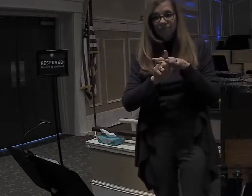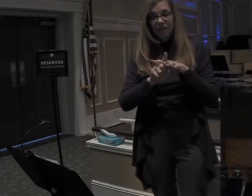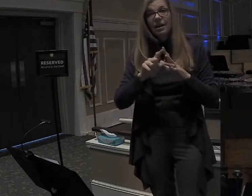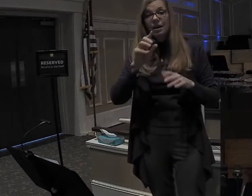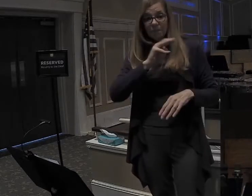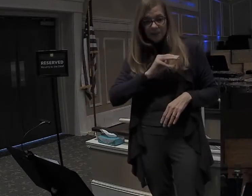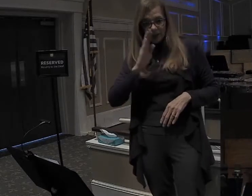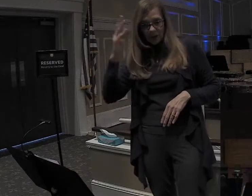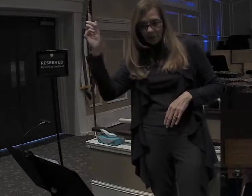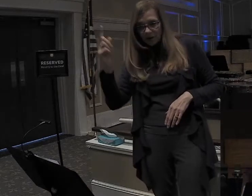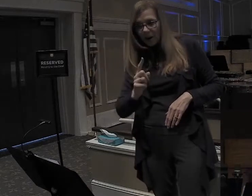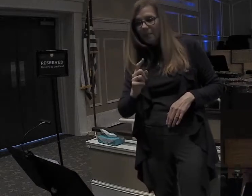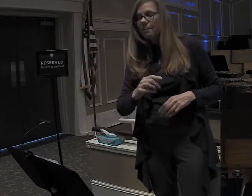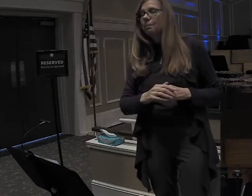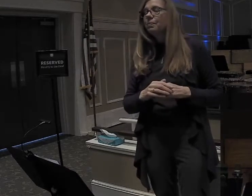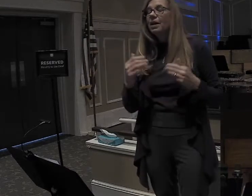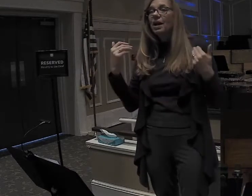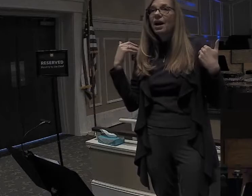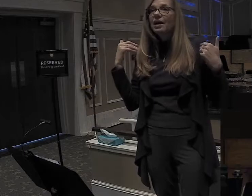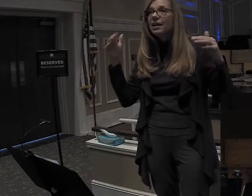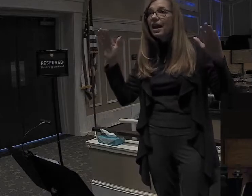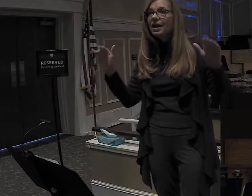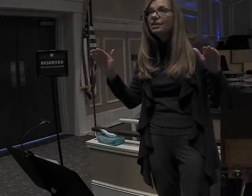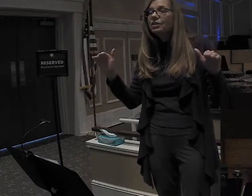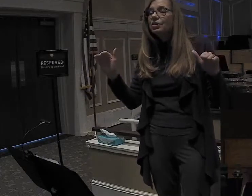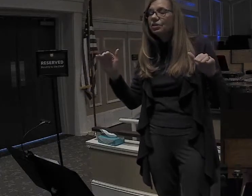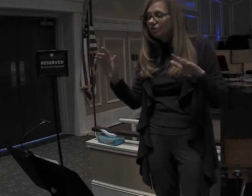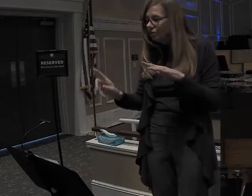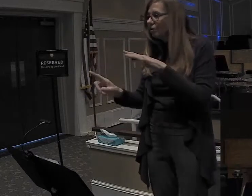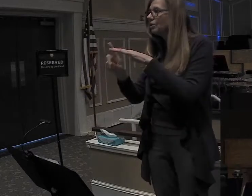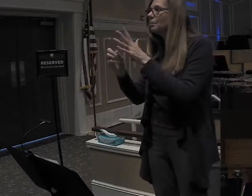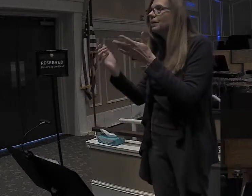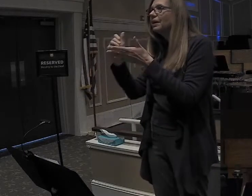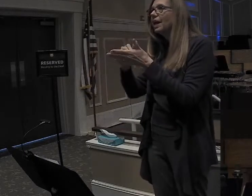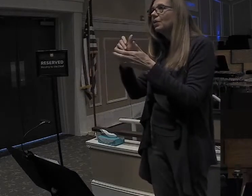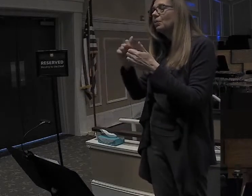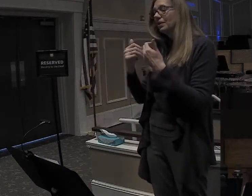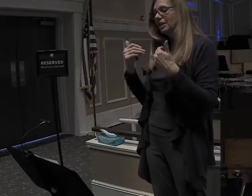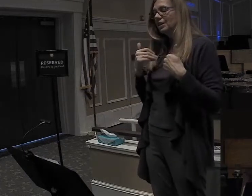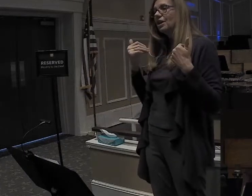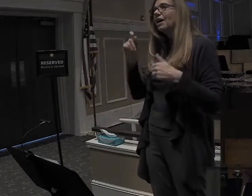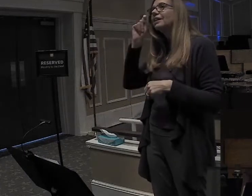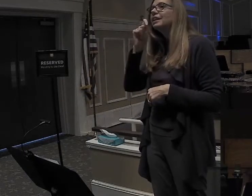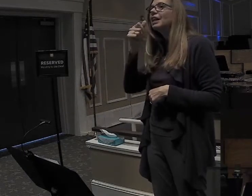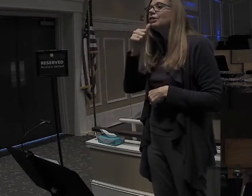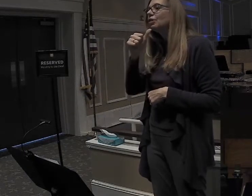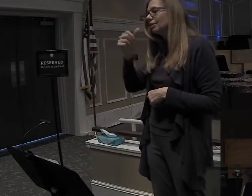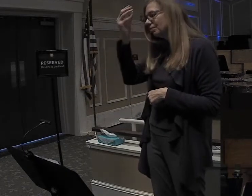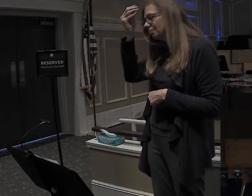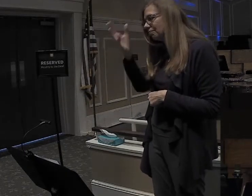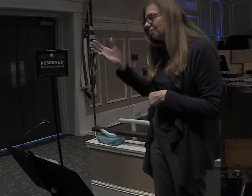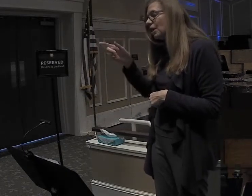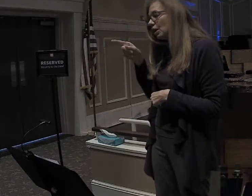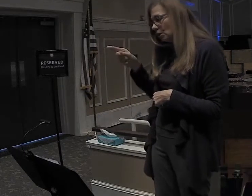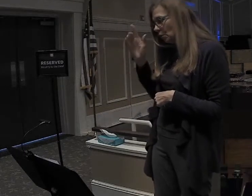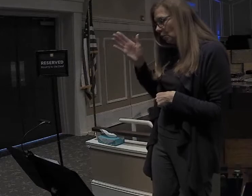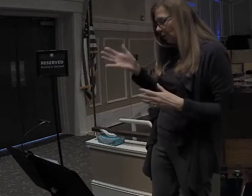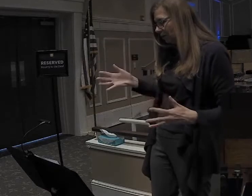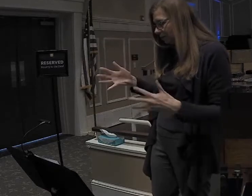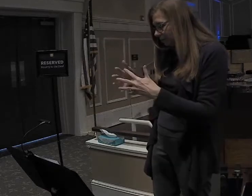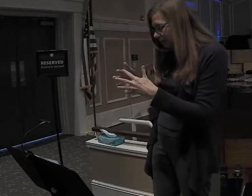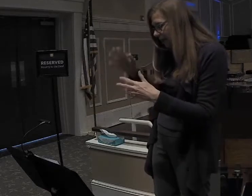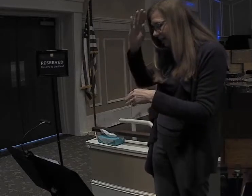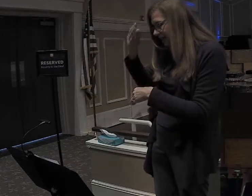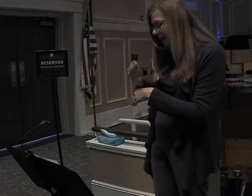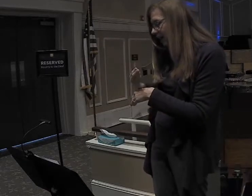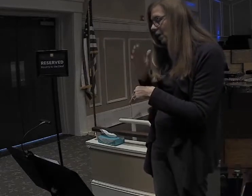coming. And then the angel appears to a young teenage girl in Nazareth and announces to her that she is going to have a son,